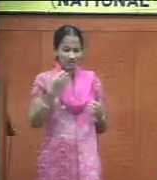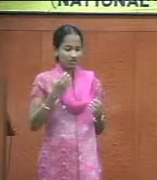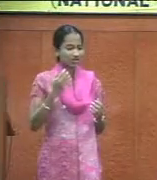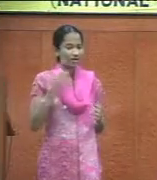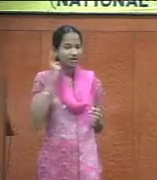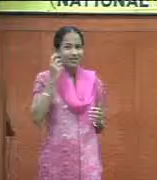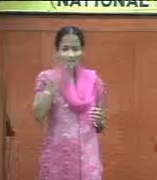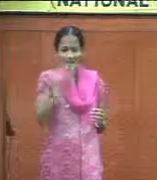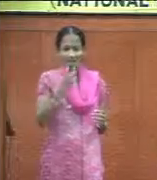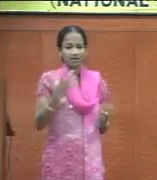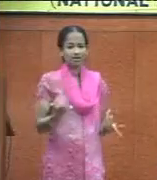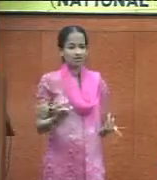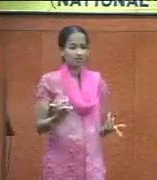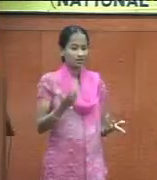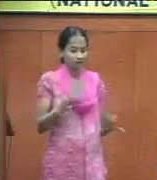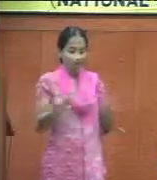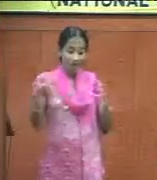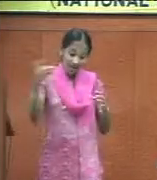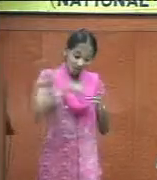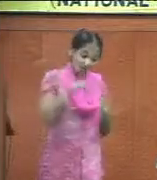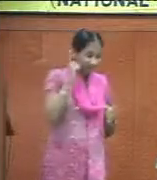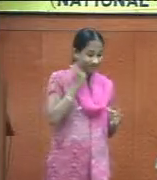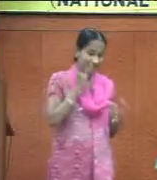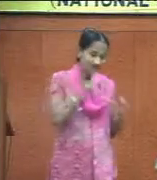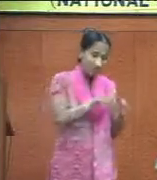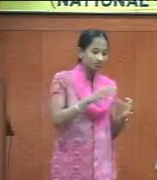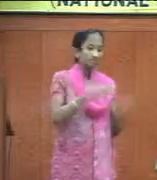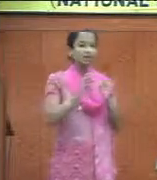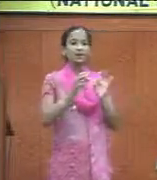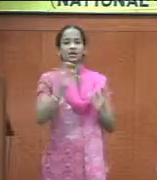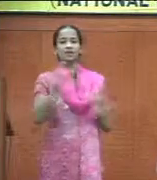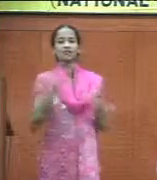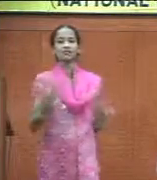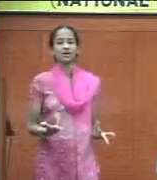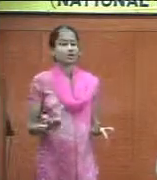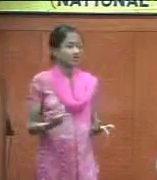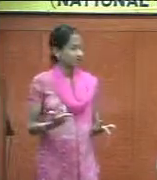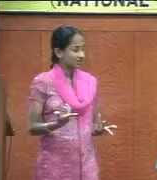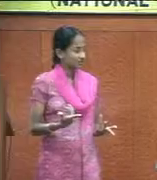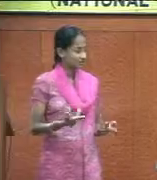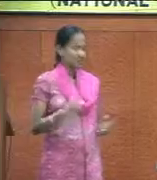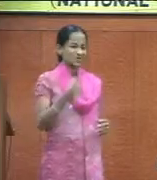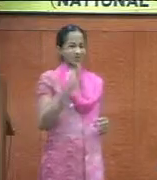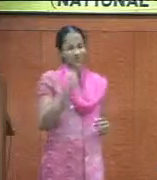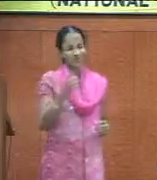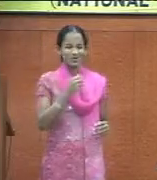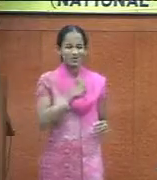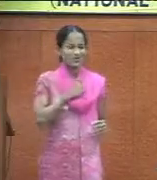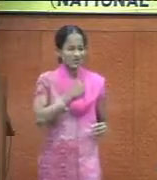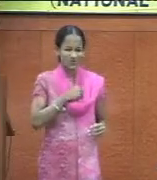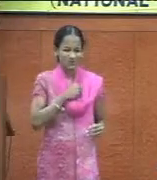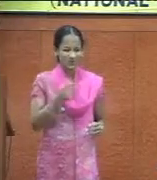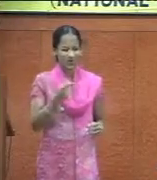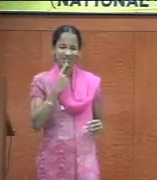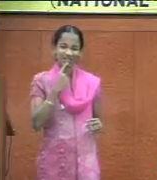have been talking about it, we have involved a hearing impaired person and then there is no interpreter. So they apologized 10 times, they mentioned